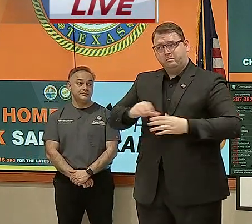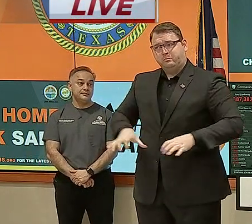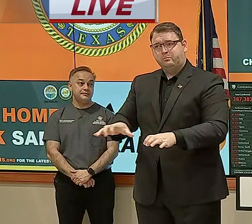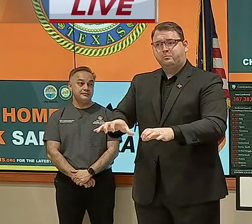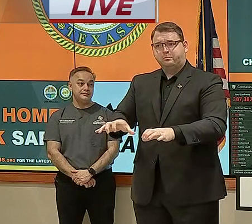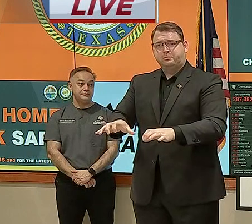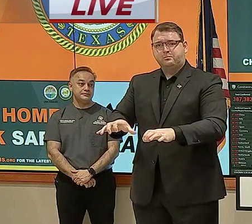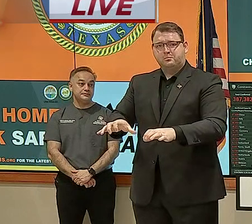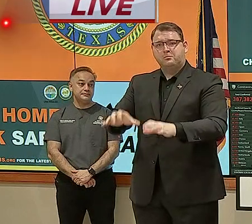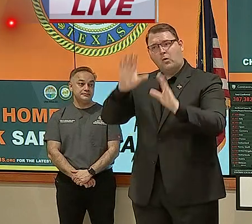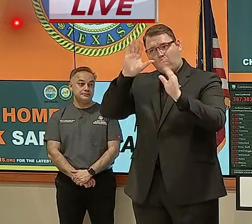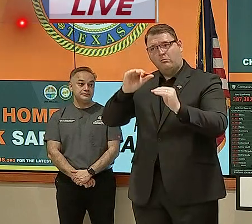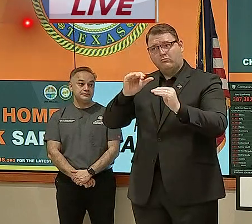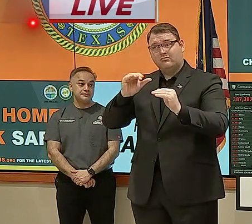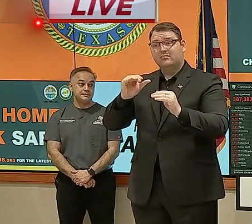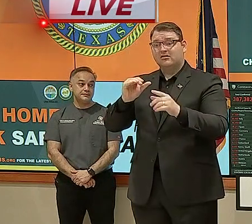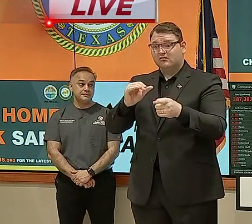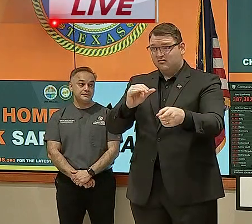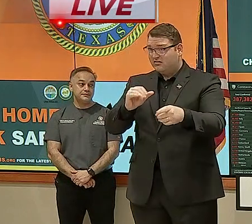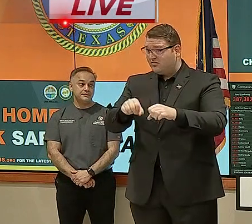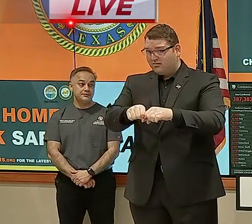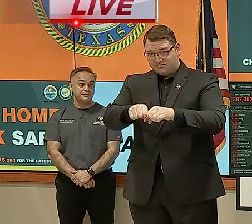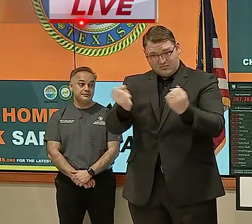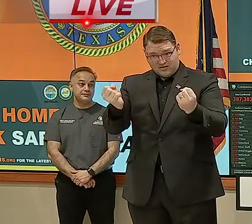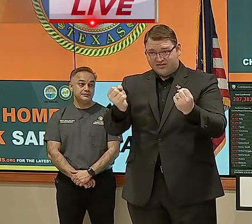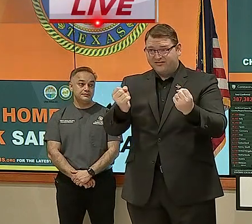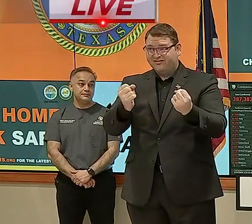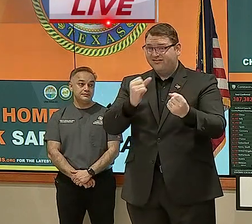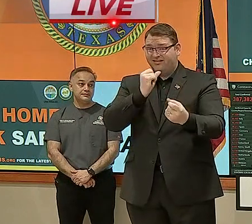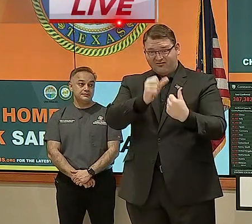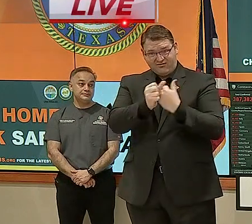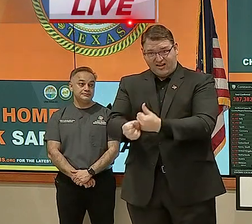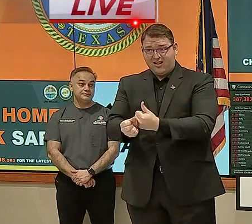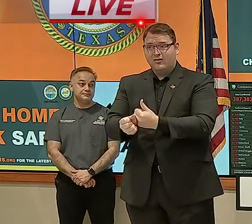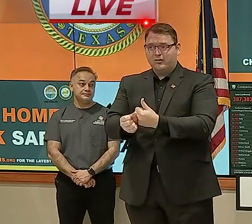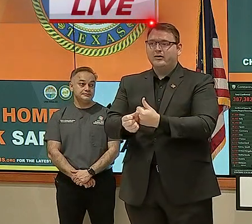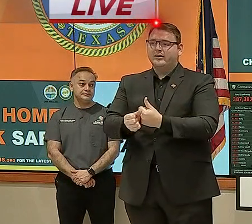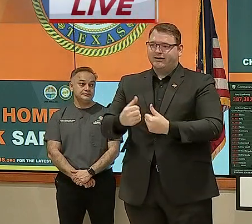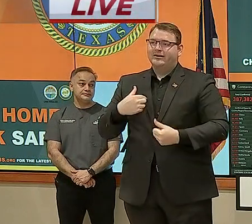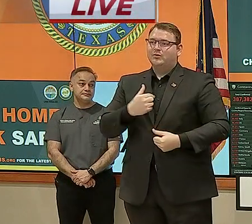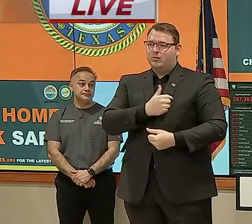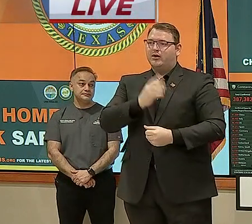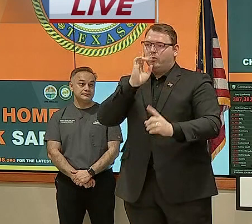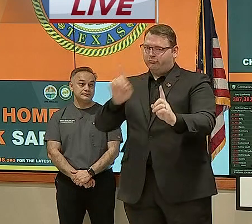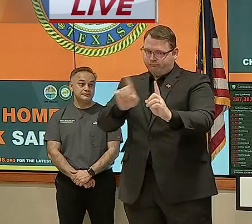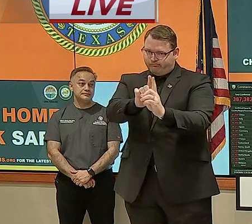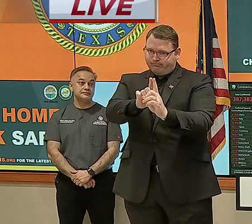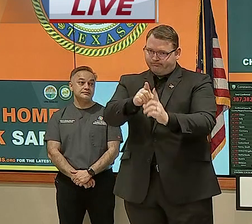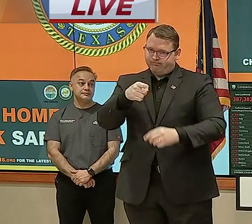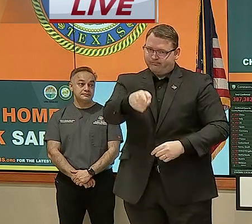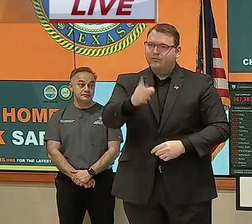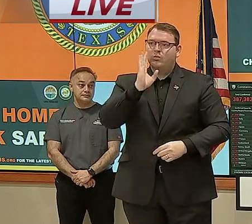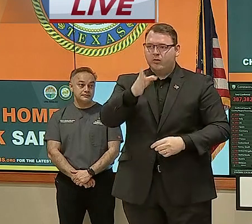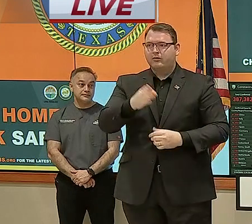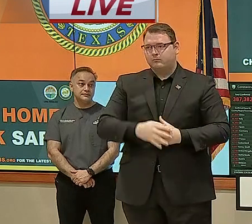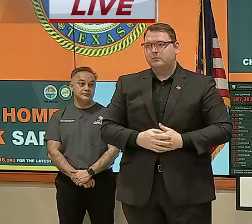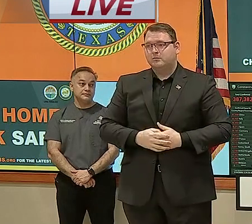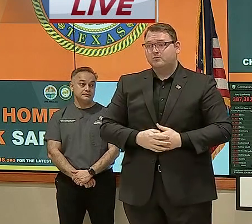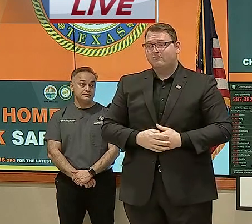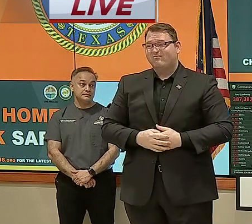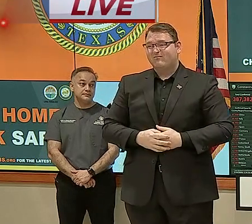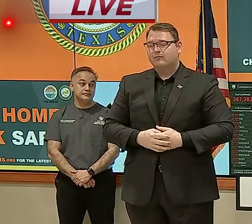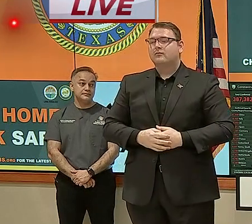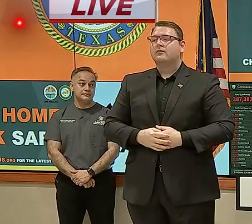A brief note, you know, not enough is being said about physical, mental, and emotional health. And so I do want to point